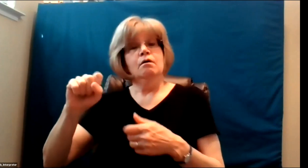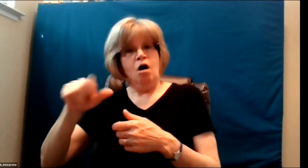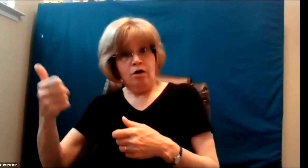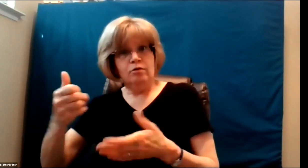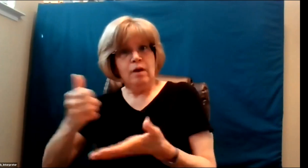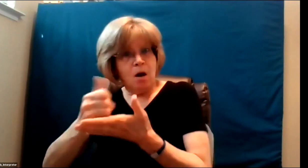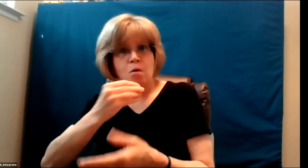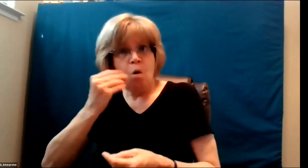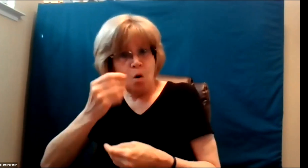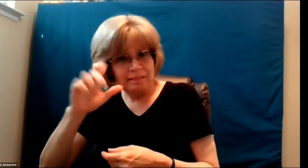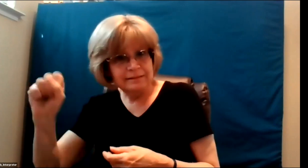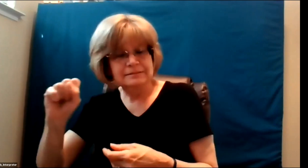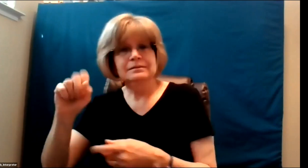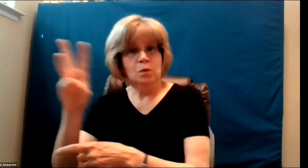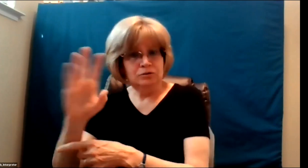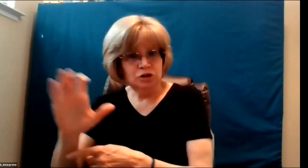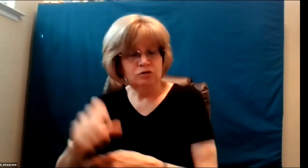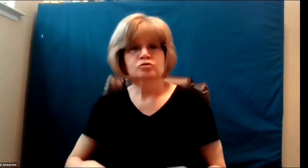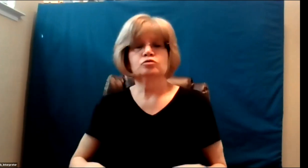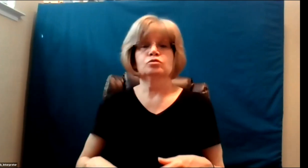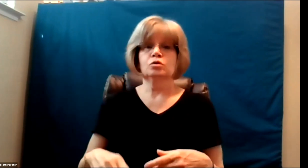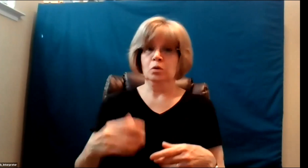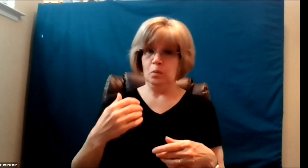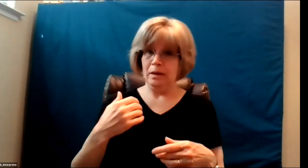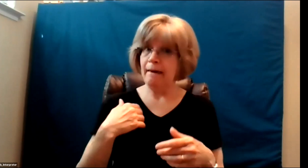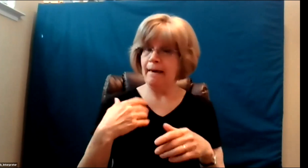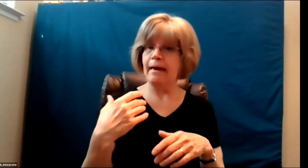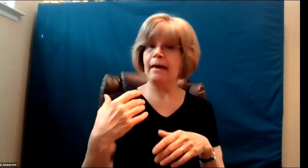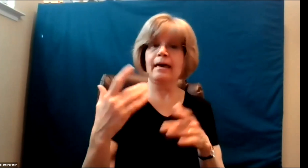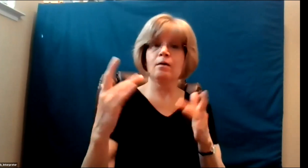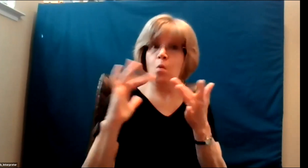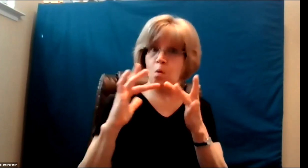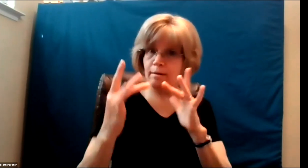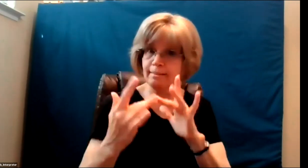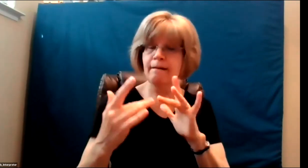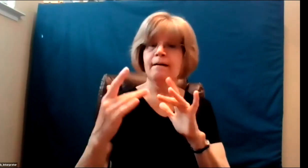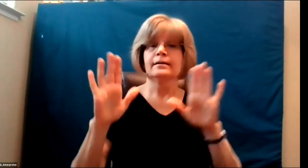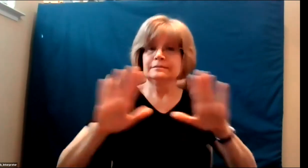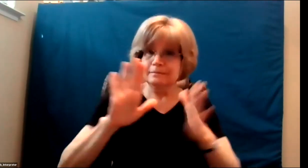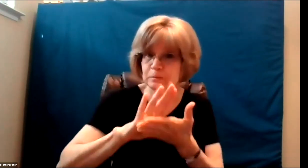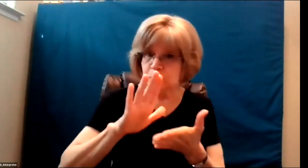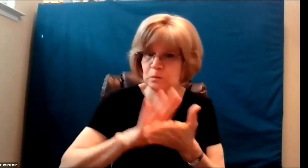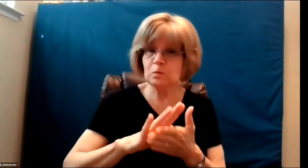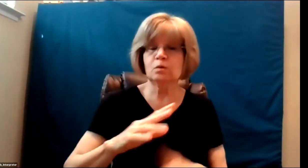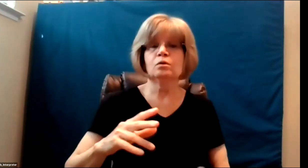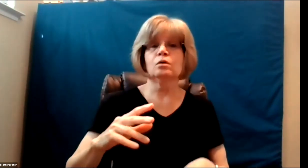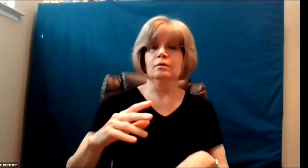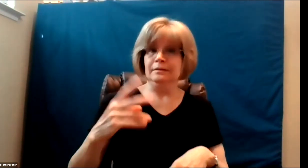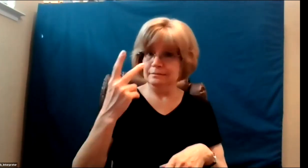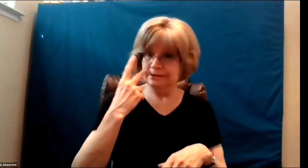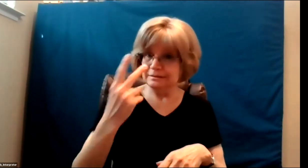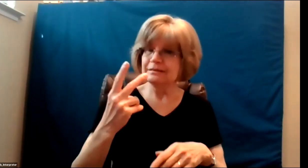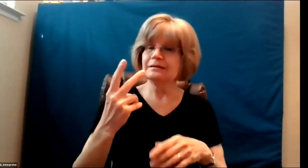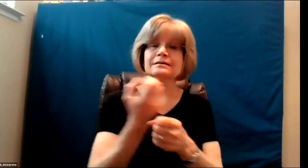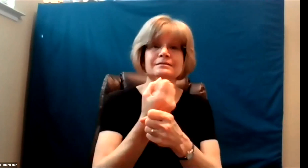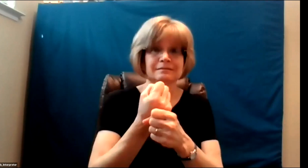Faith formation classes and a virtual coffee hour allowed us to see one another in a safe, rather easy to use